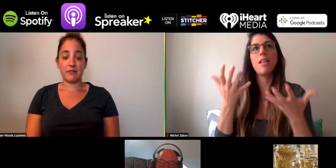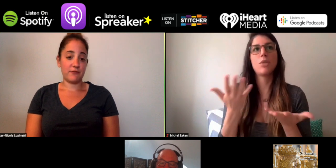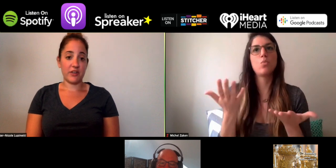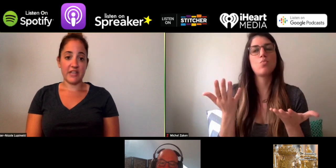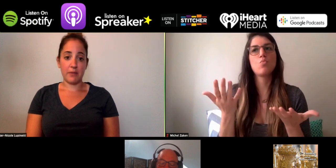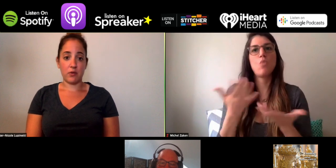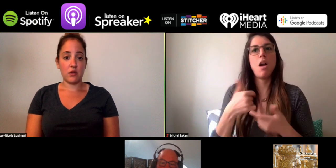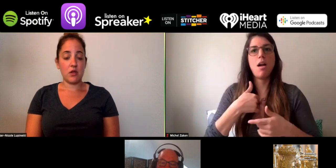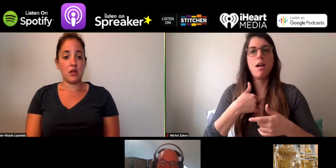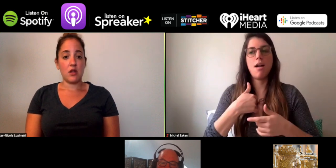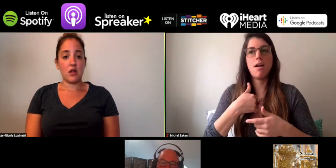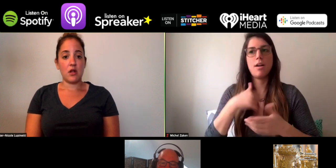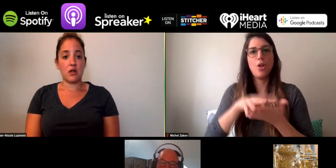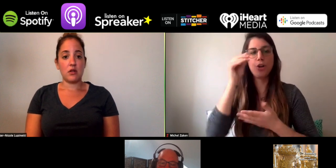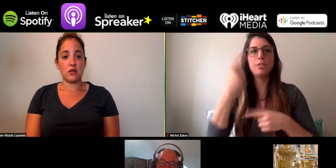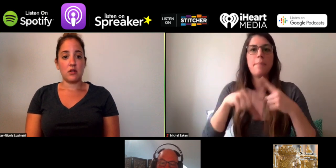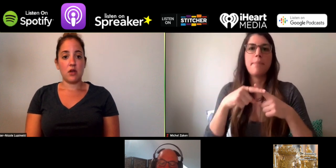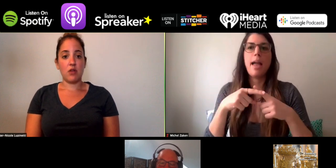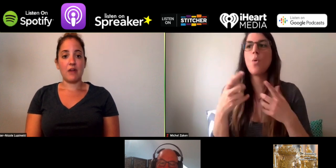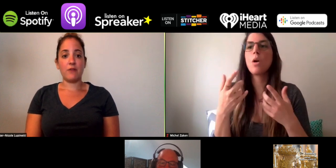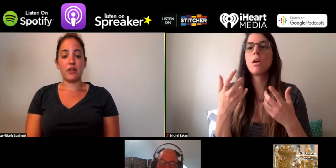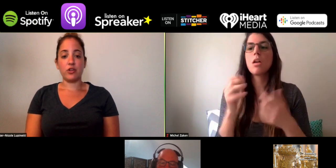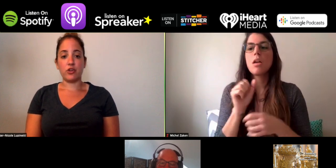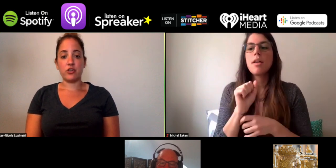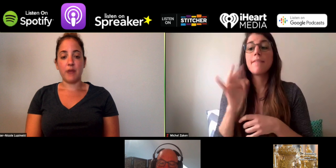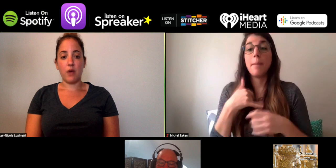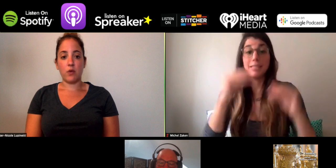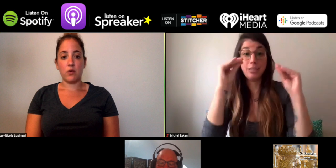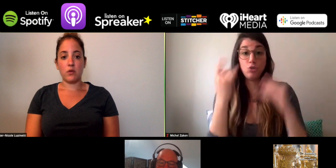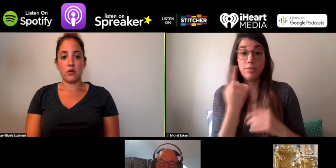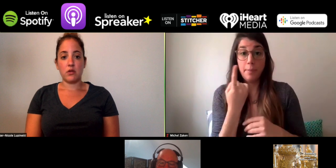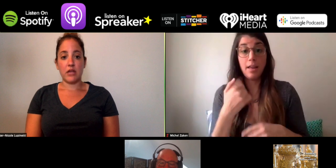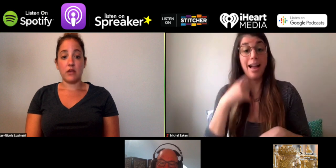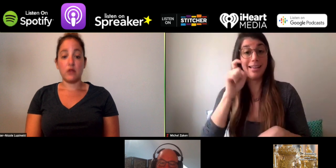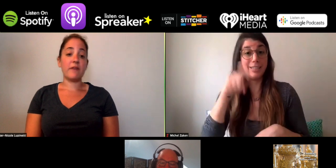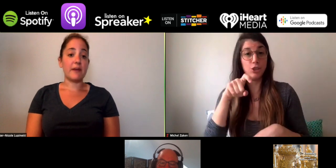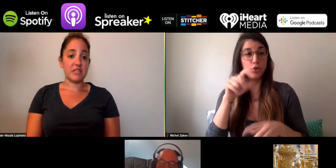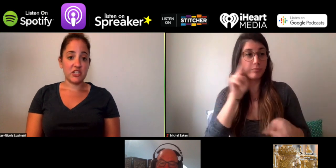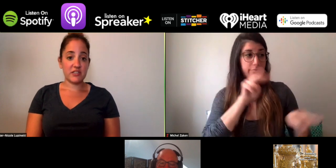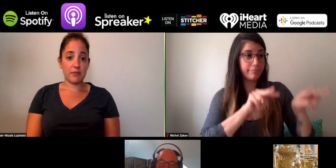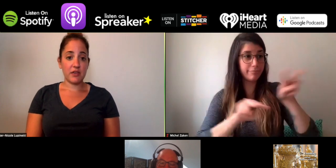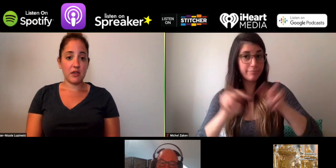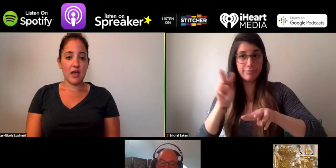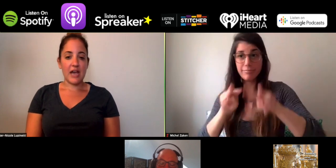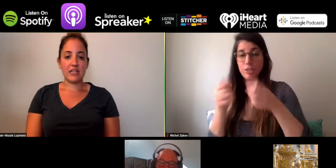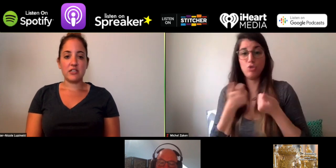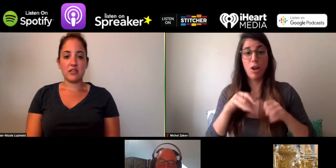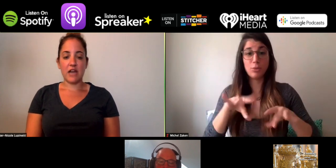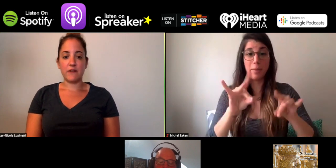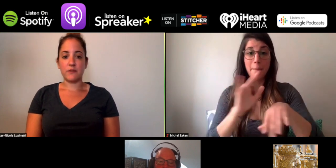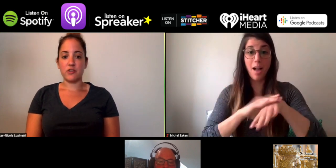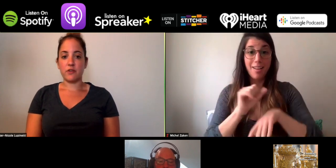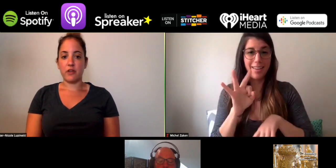Like, for example, a lot of what I learned about, you know, if I'm teaching something, I need